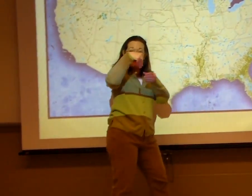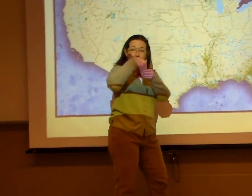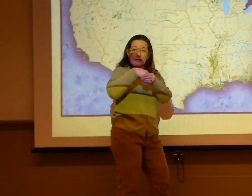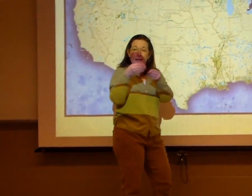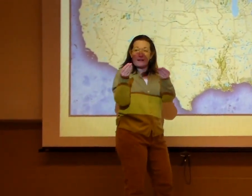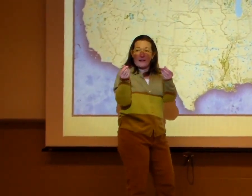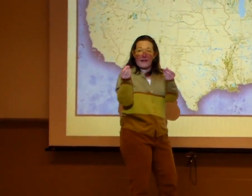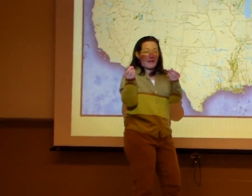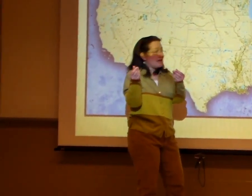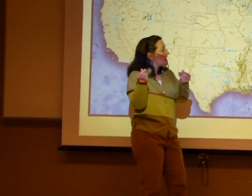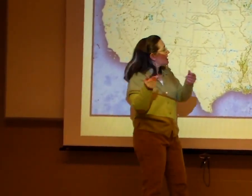here.